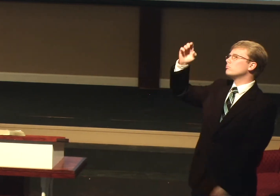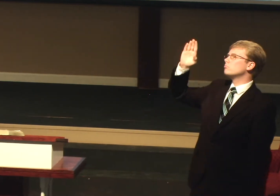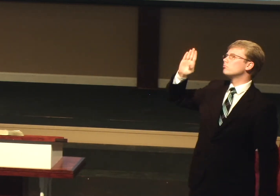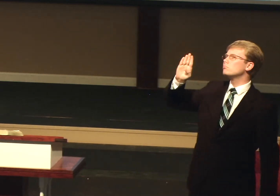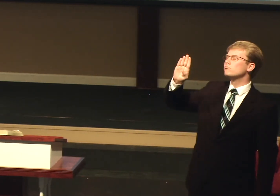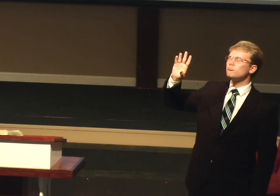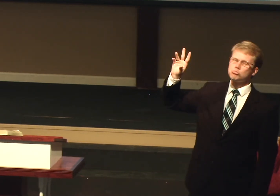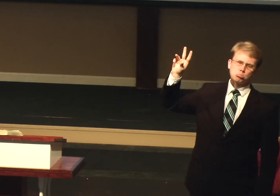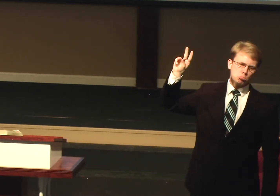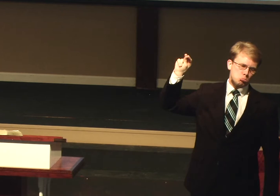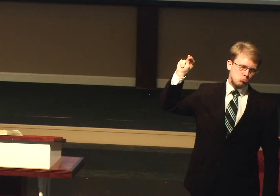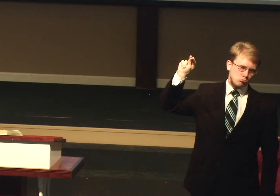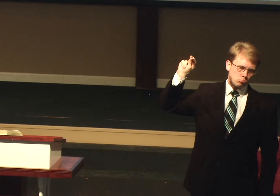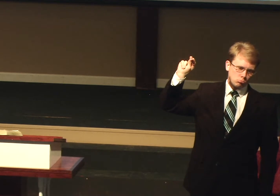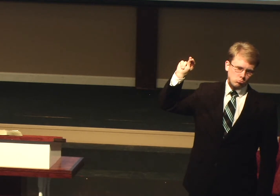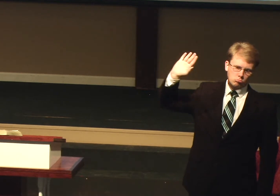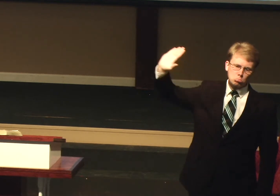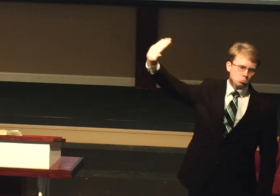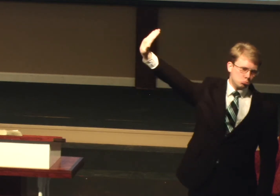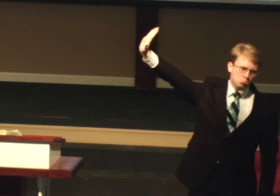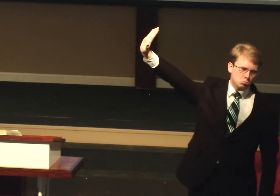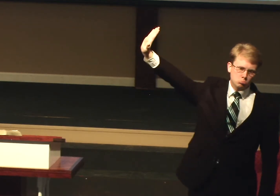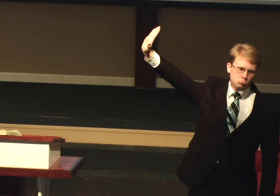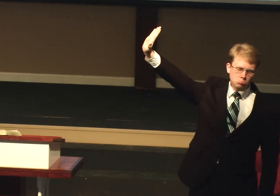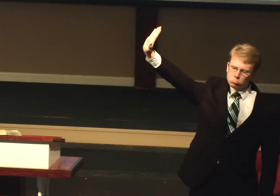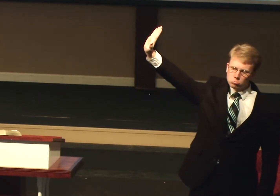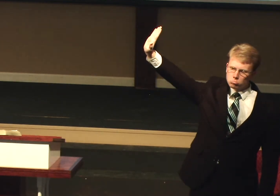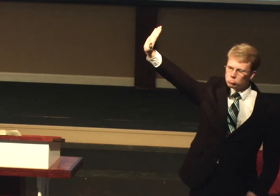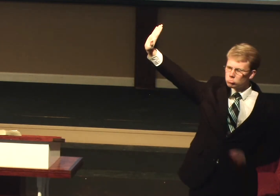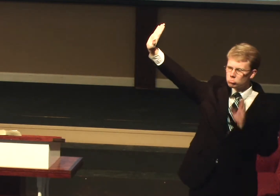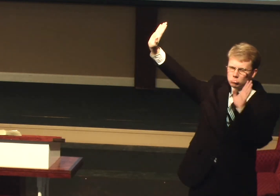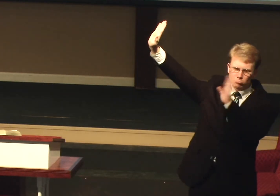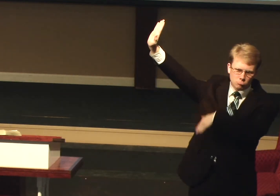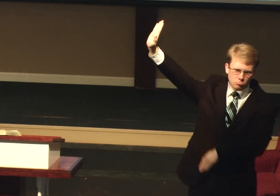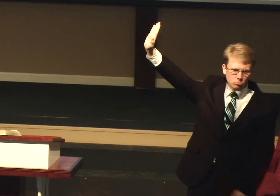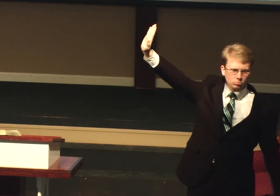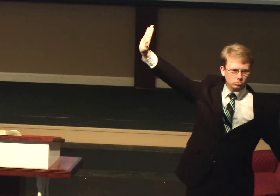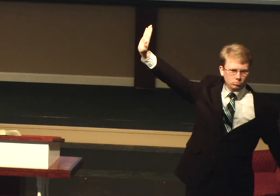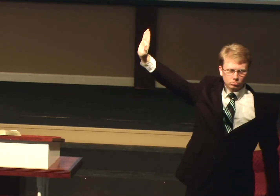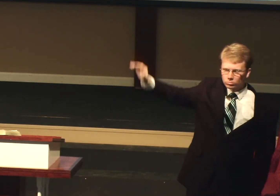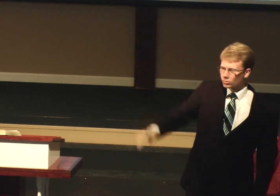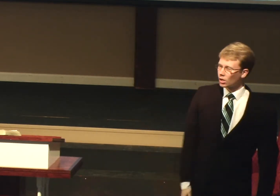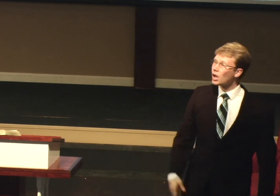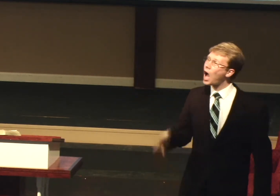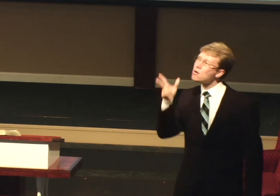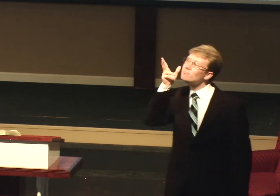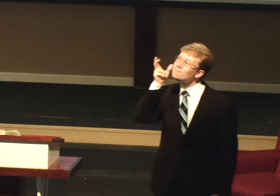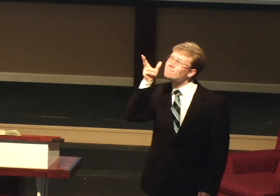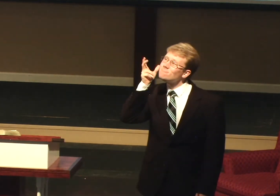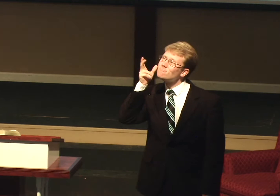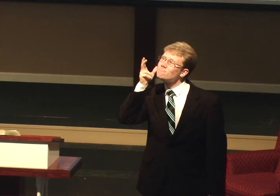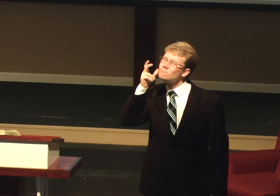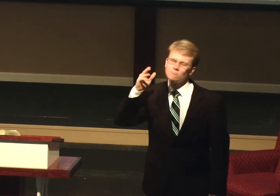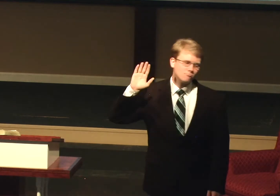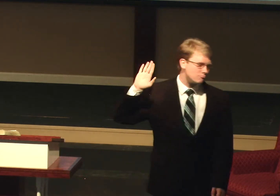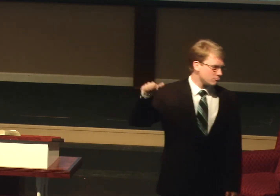God, no, I really don't believe in you. No. I don't think I'm going to take heed to what you're saying.